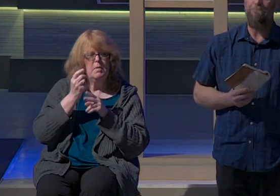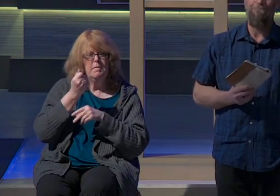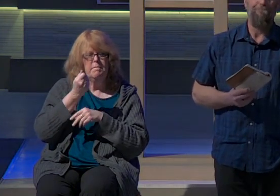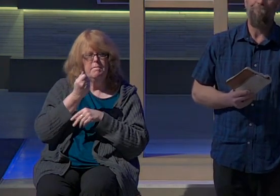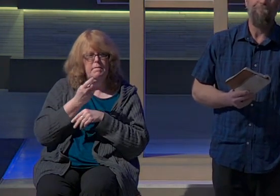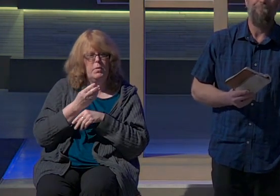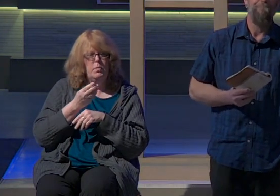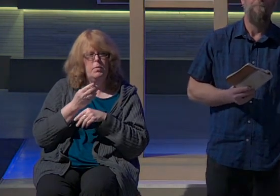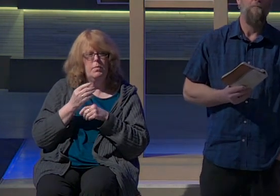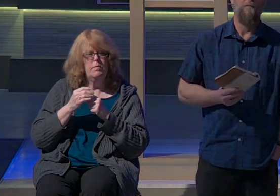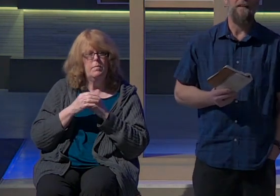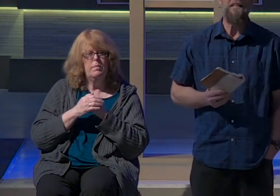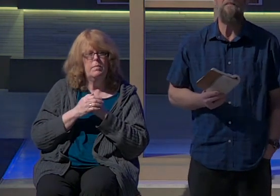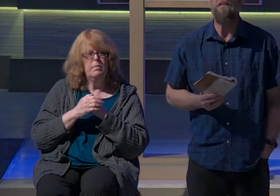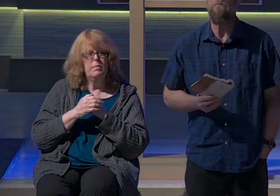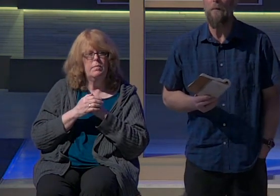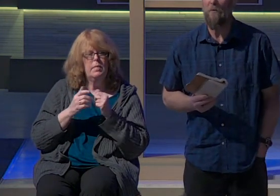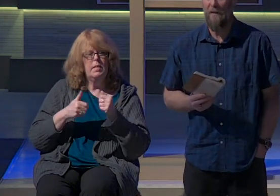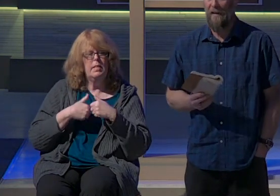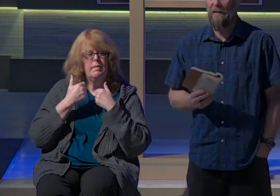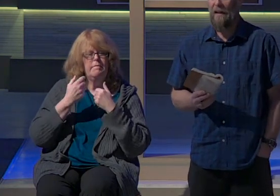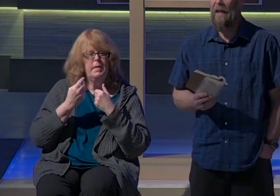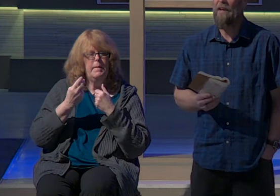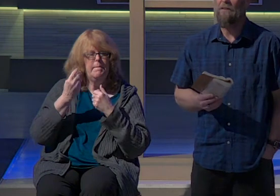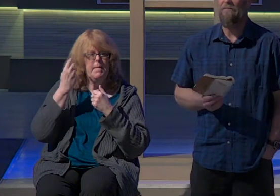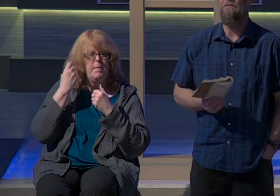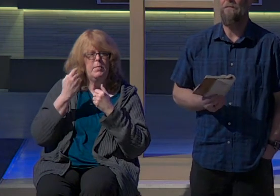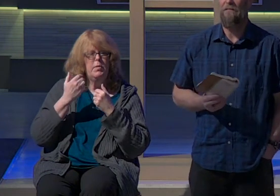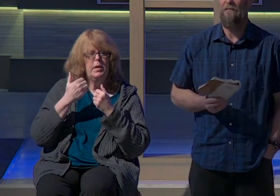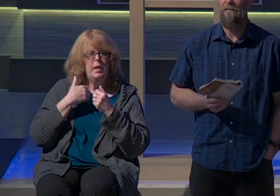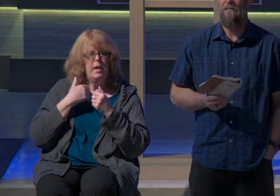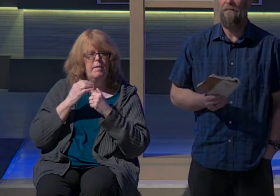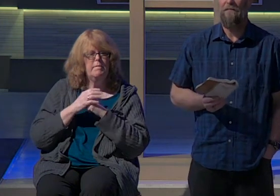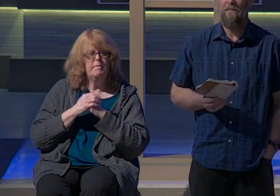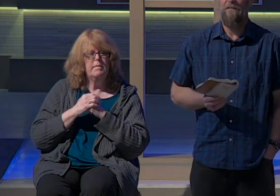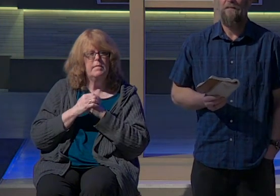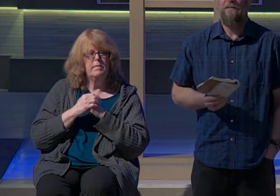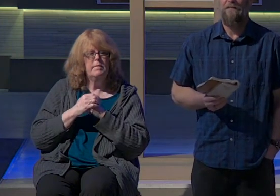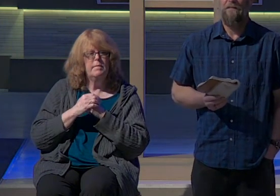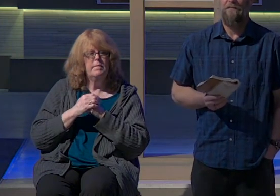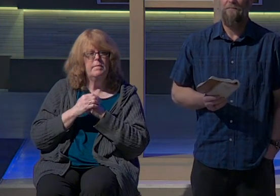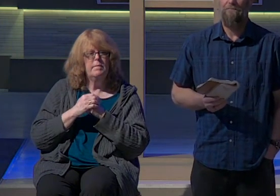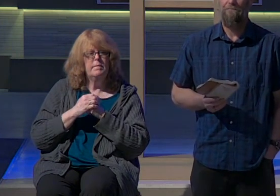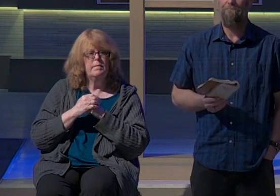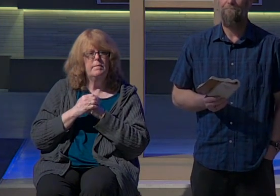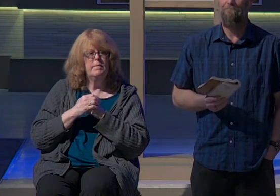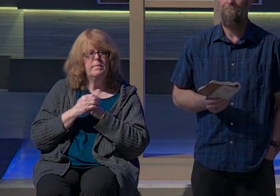in living memory have.